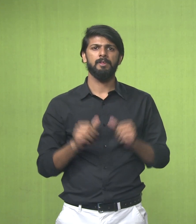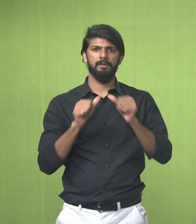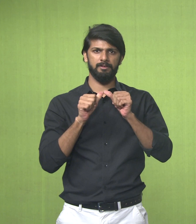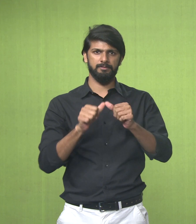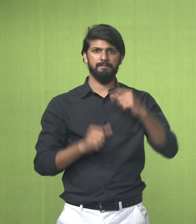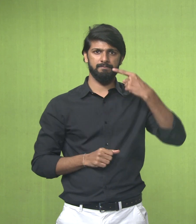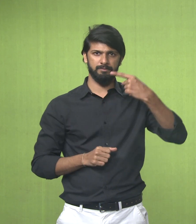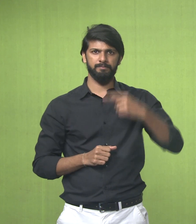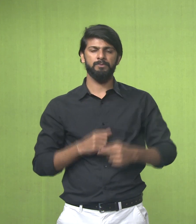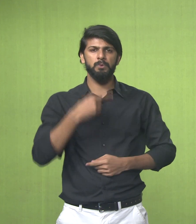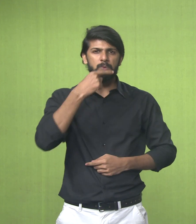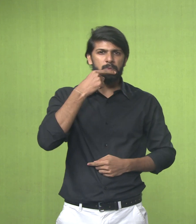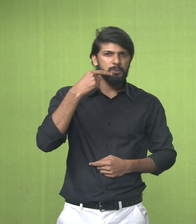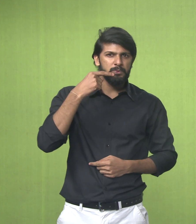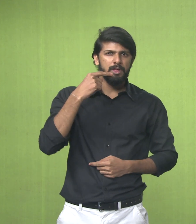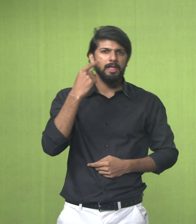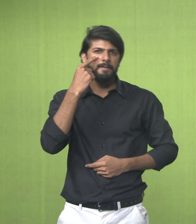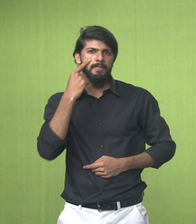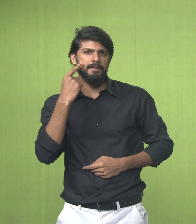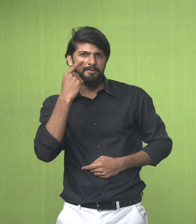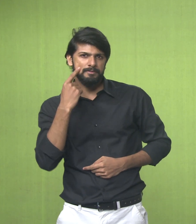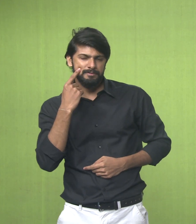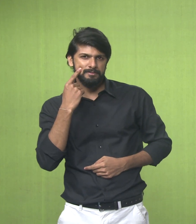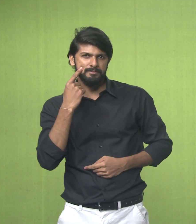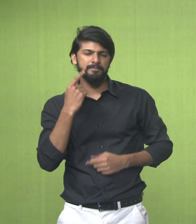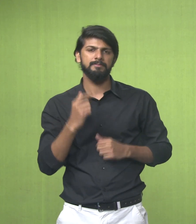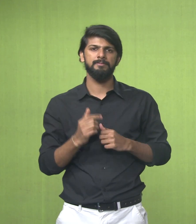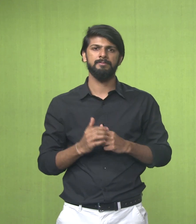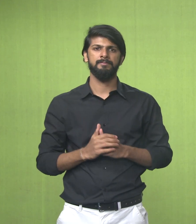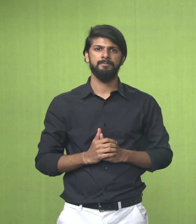The answers: the base colors of Harappan pottery are red and buff.